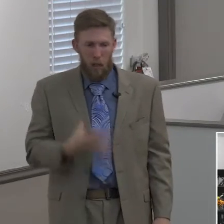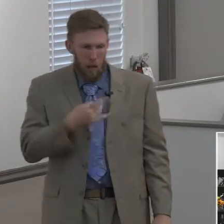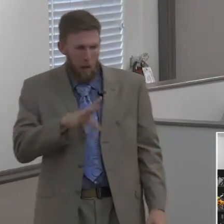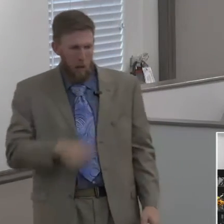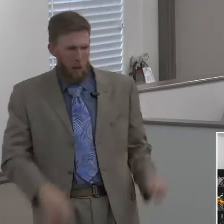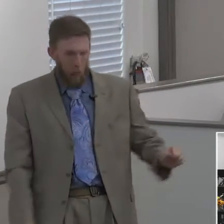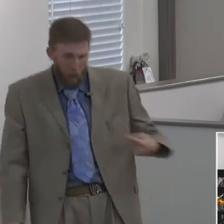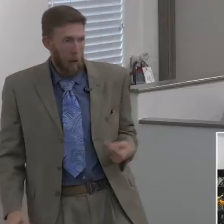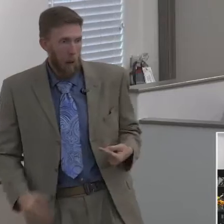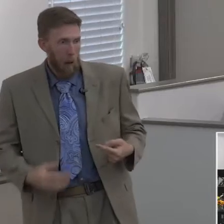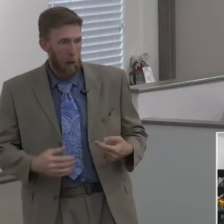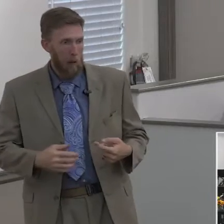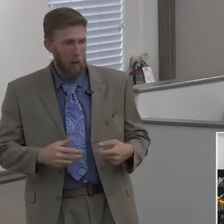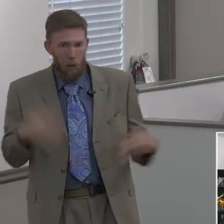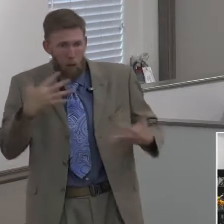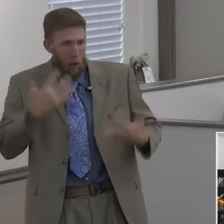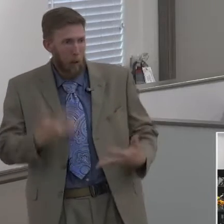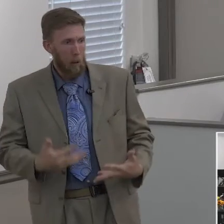oh, what's so bad?